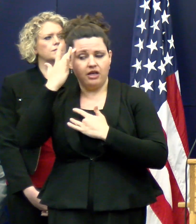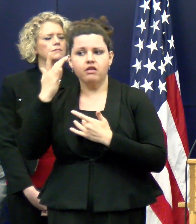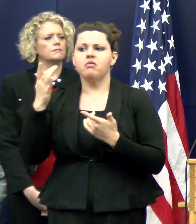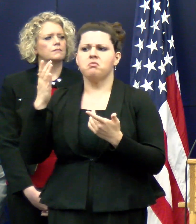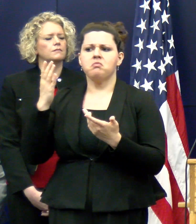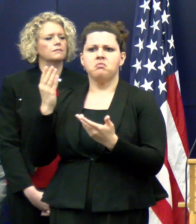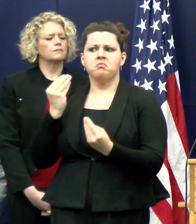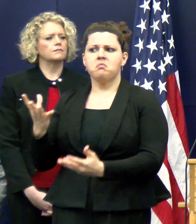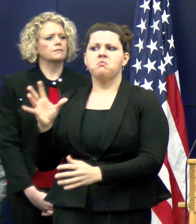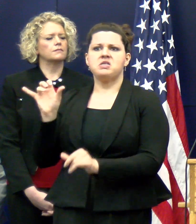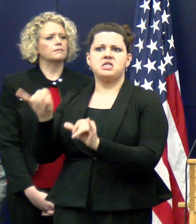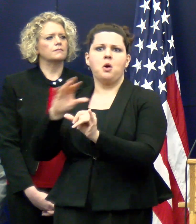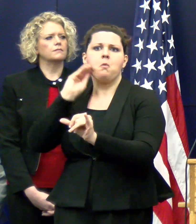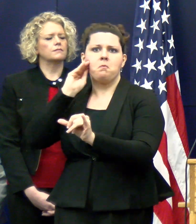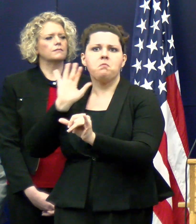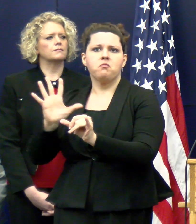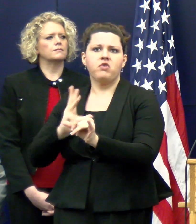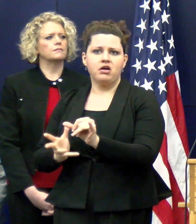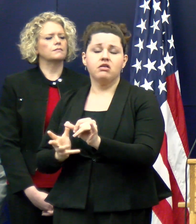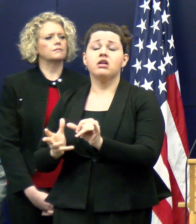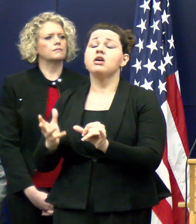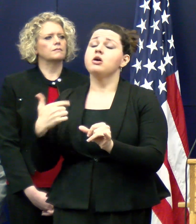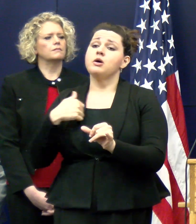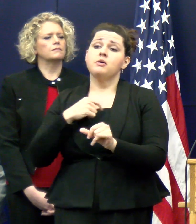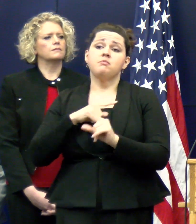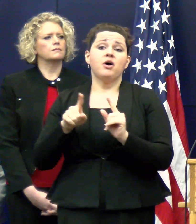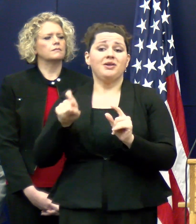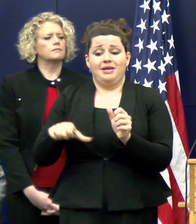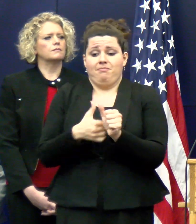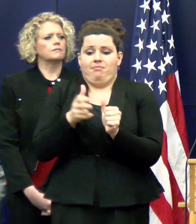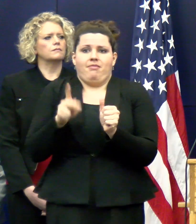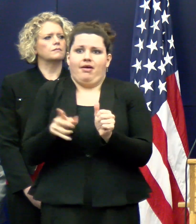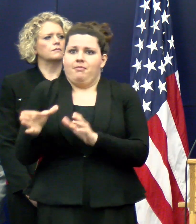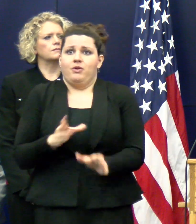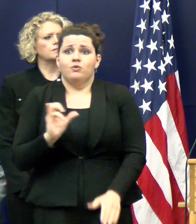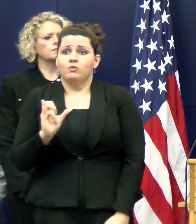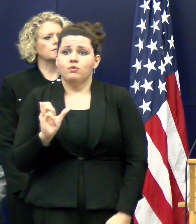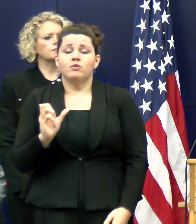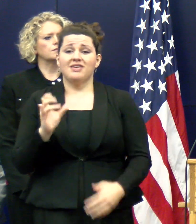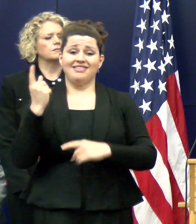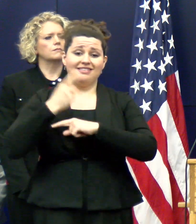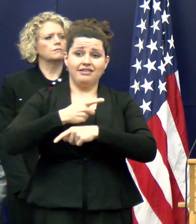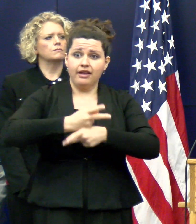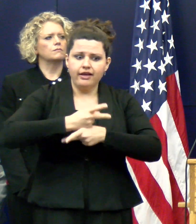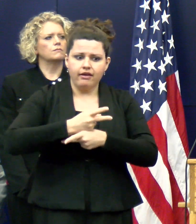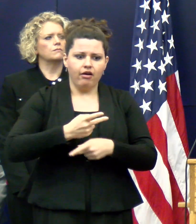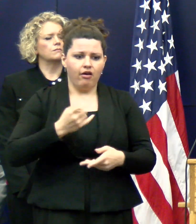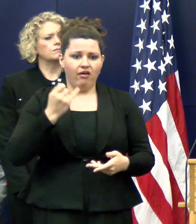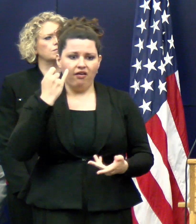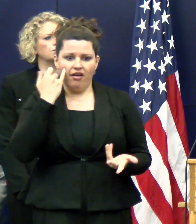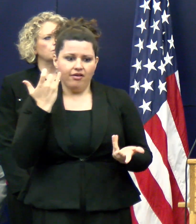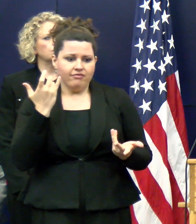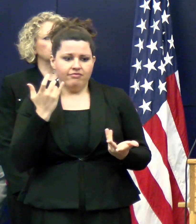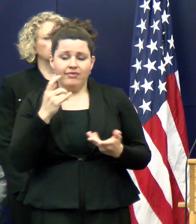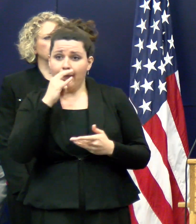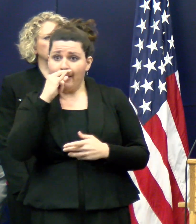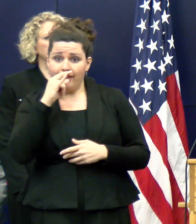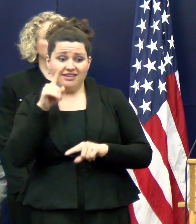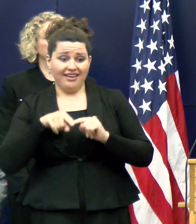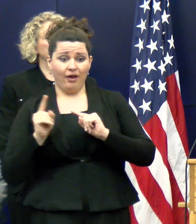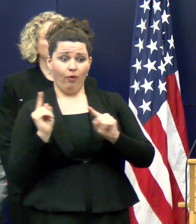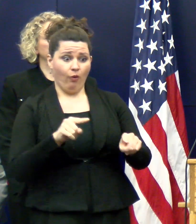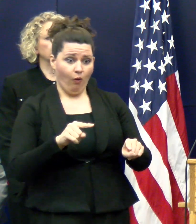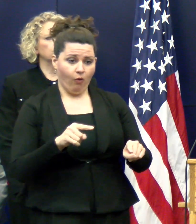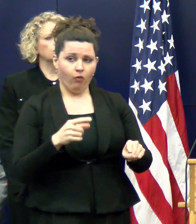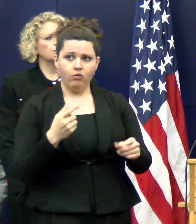stay home. But we have to be working on contingency plans as we're working through this. Daycare, what do we do with the kids if we do have to